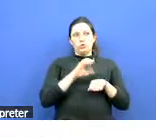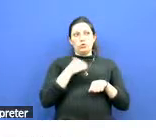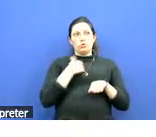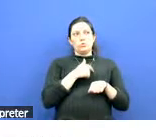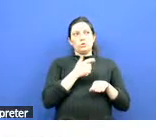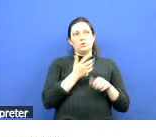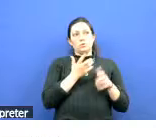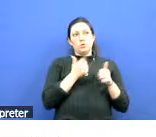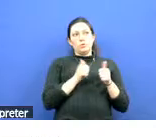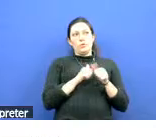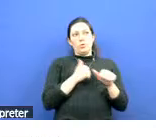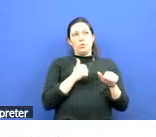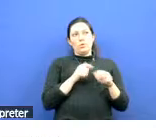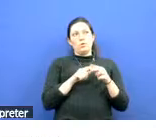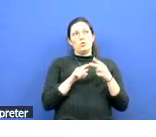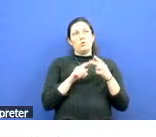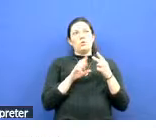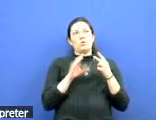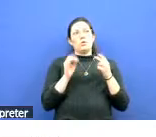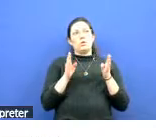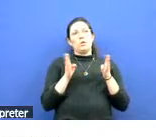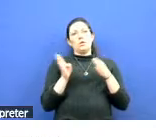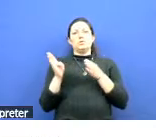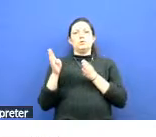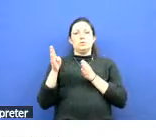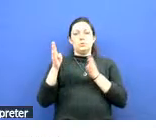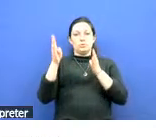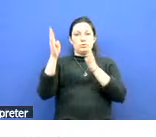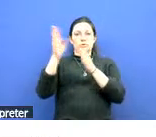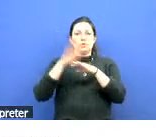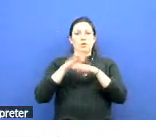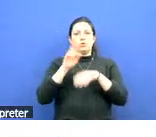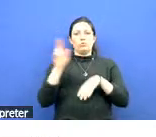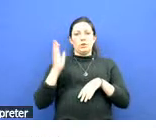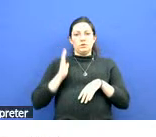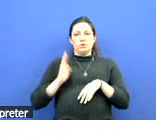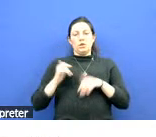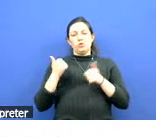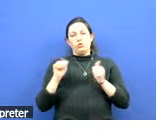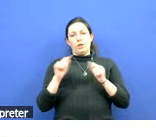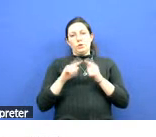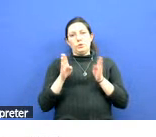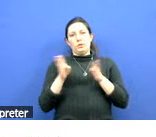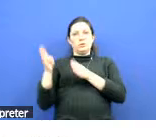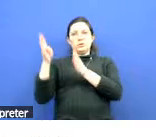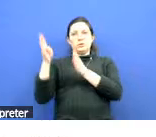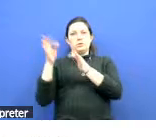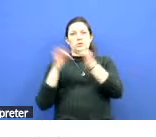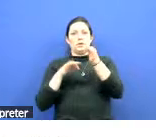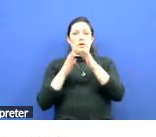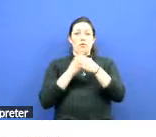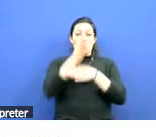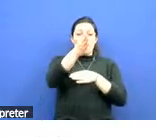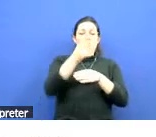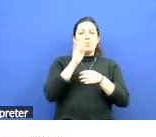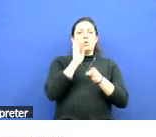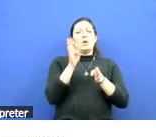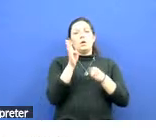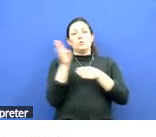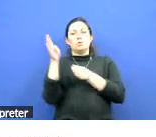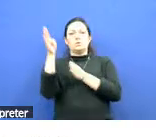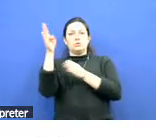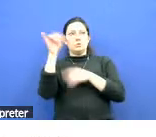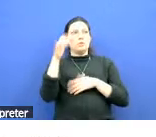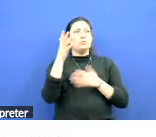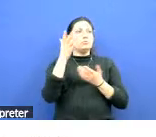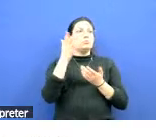and out of the Chesley Meadows neighborhood there on the right-hand side. So that's the narrative. As you pointed out, I appreciated